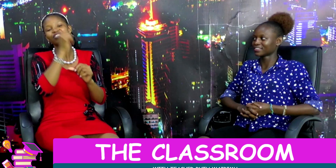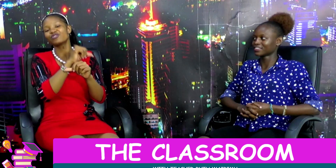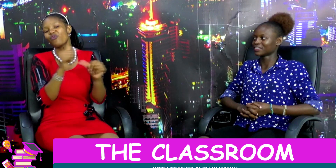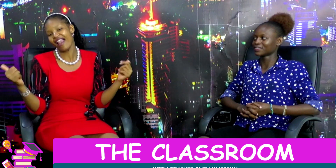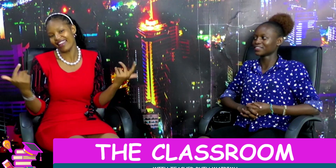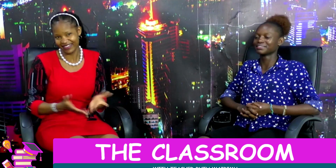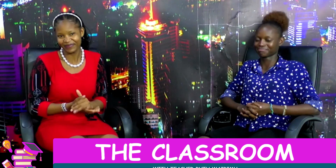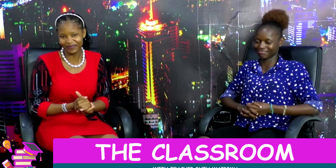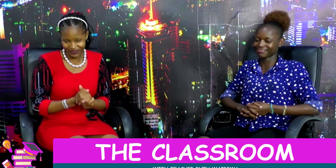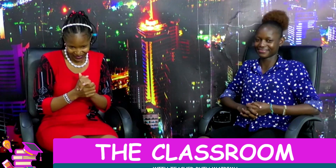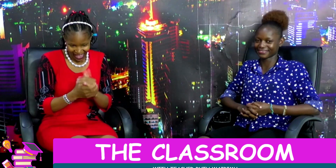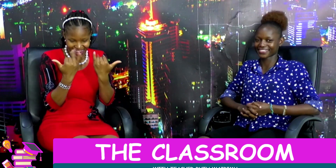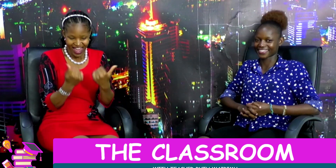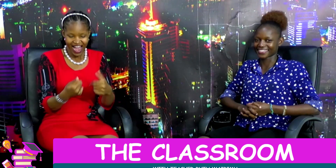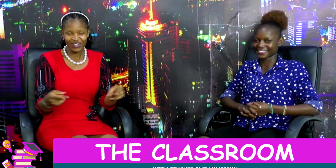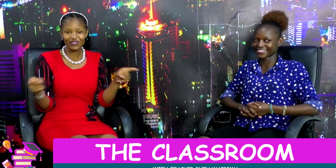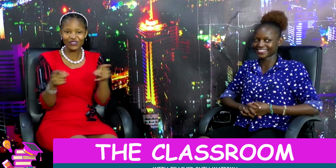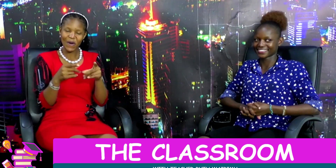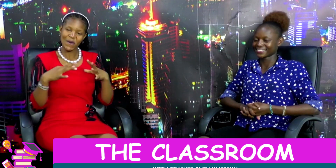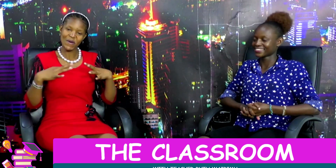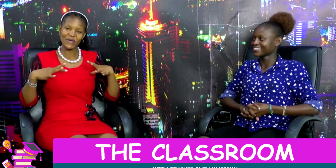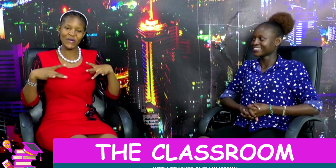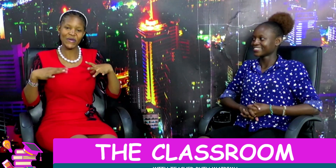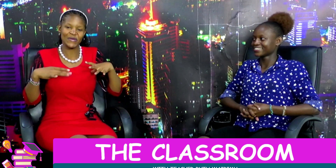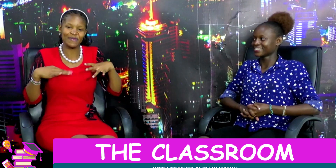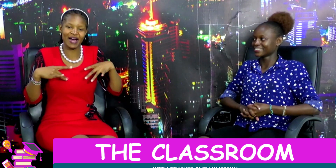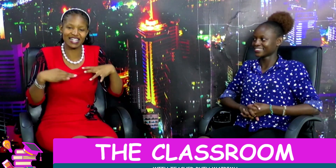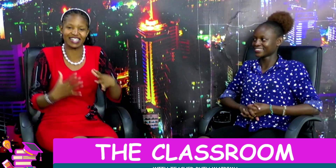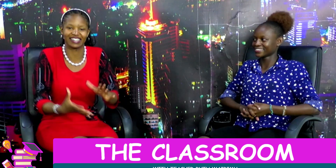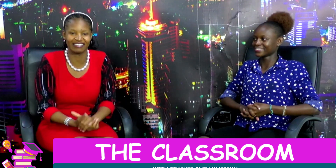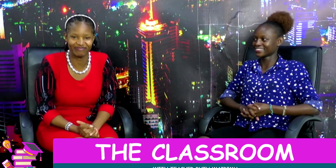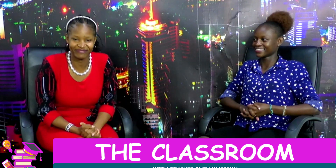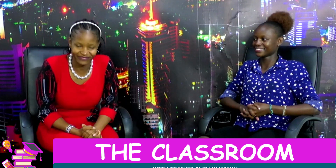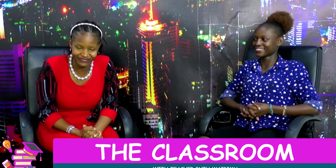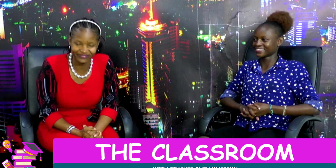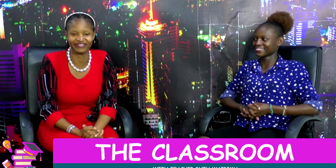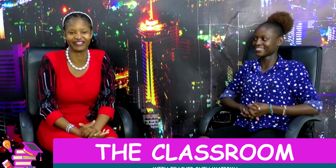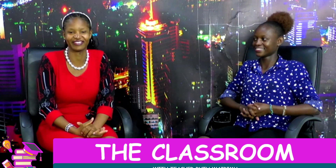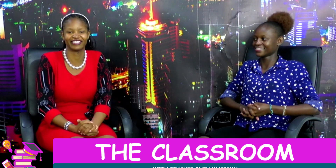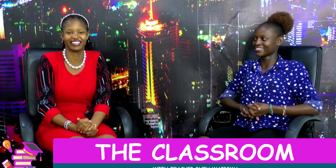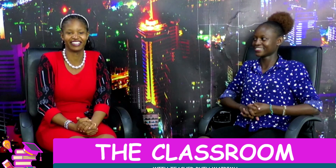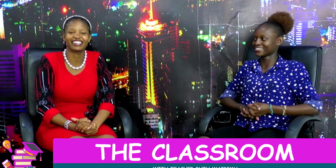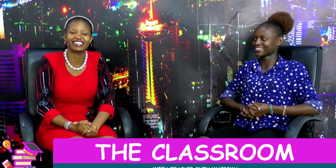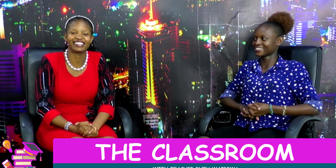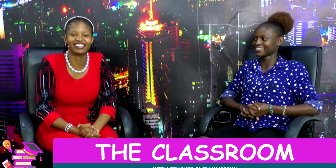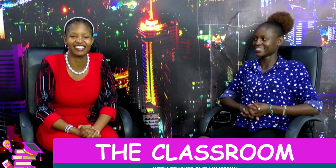not really failing on exams, that's the best thing to have. Now we're going to take a short break, and we'll be back with more.